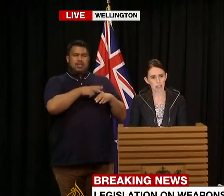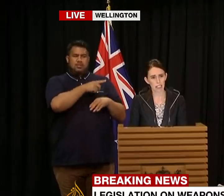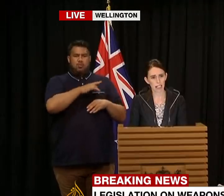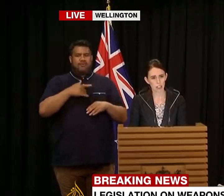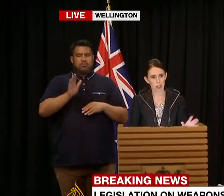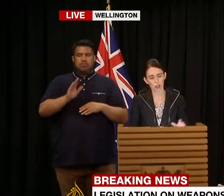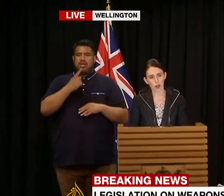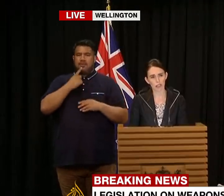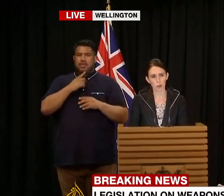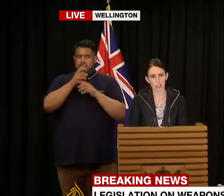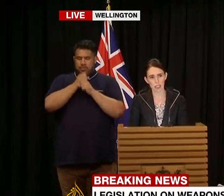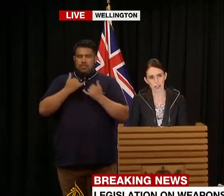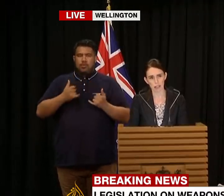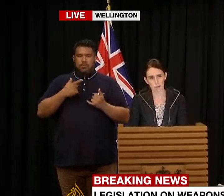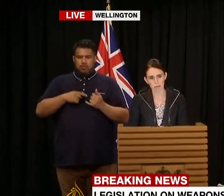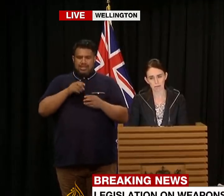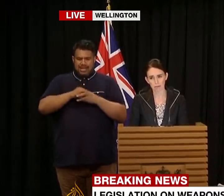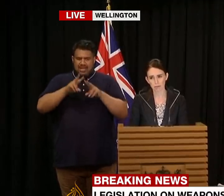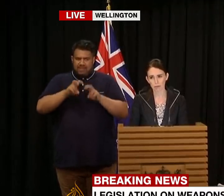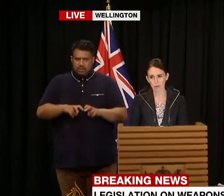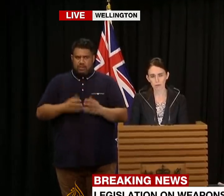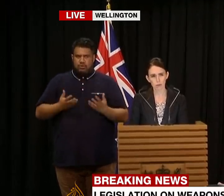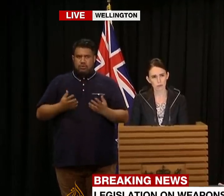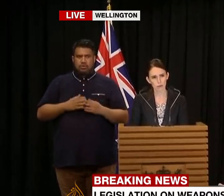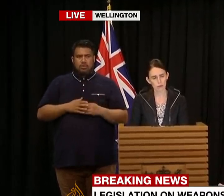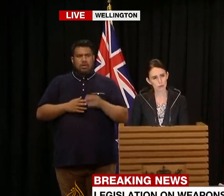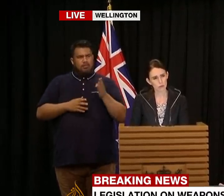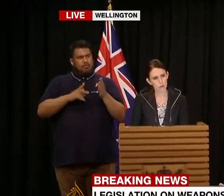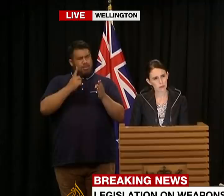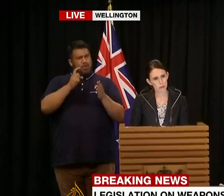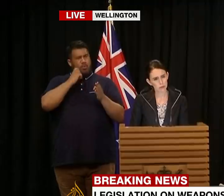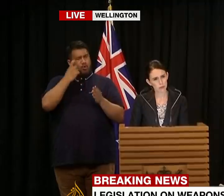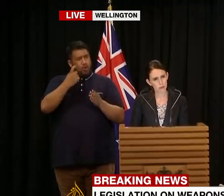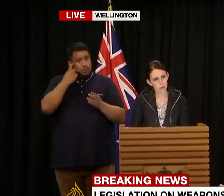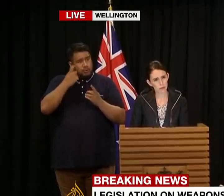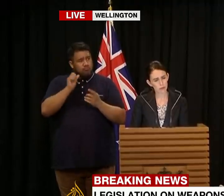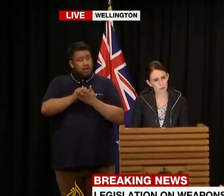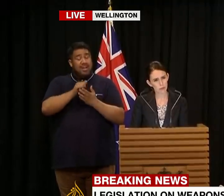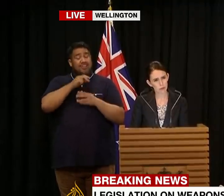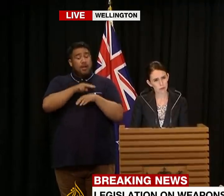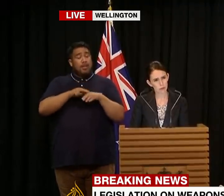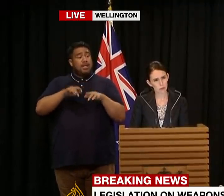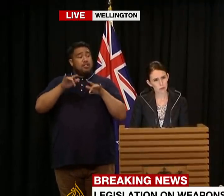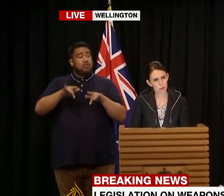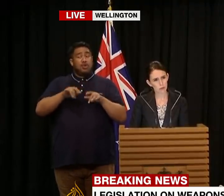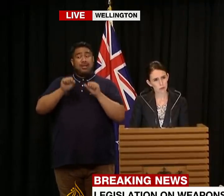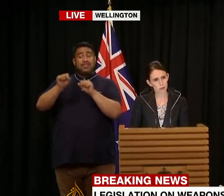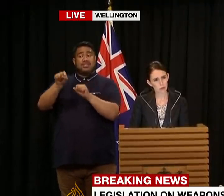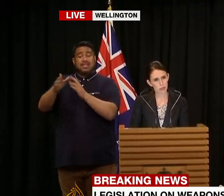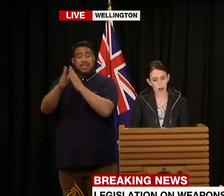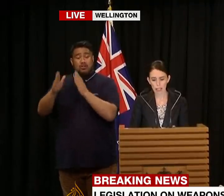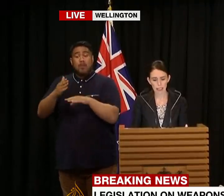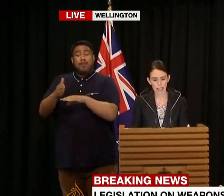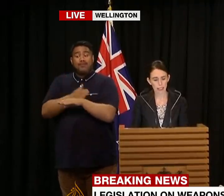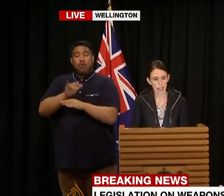part of the investigation. So I'll leave questions like that for them. Would it be concerning if police did not visit his home before granting him